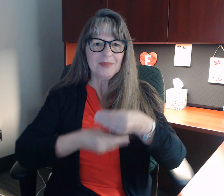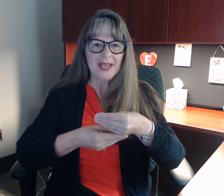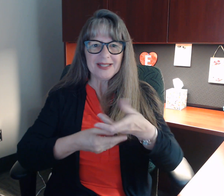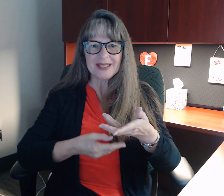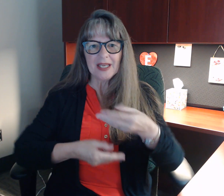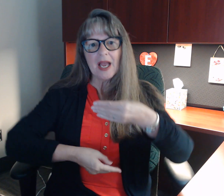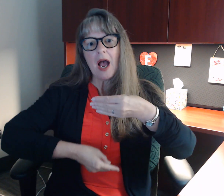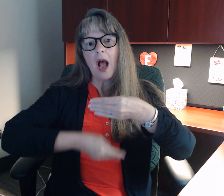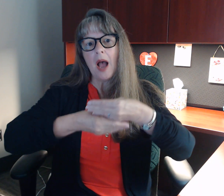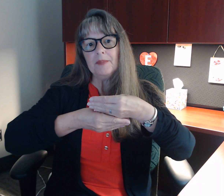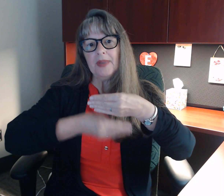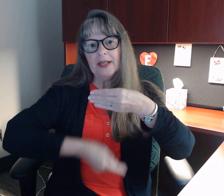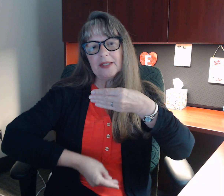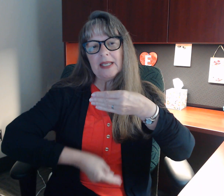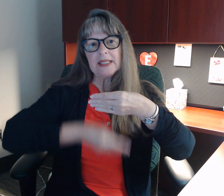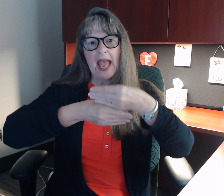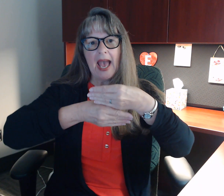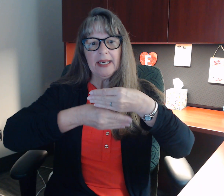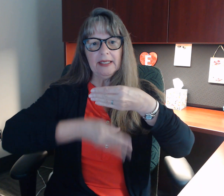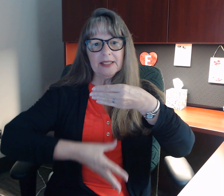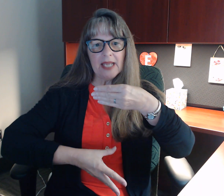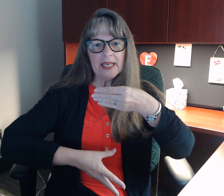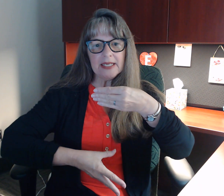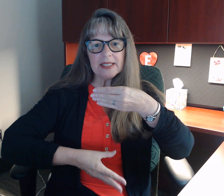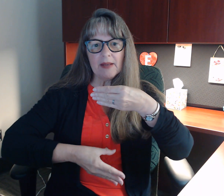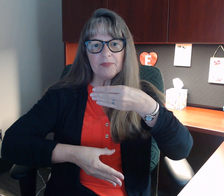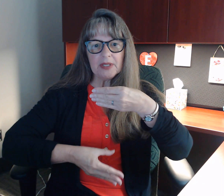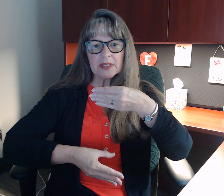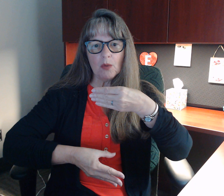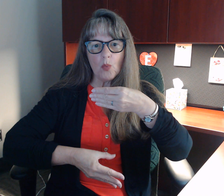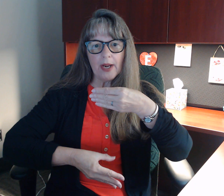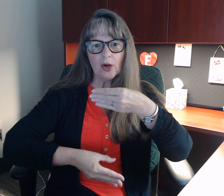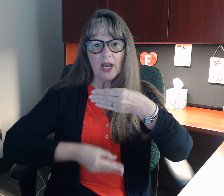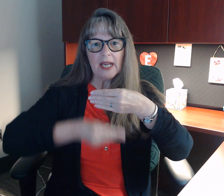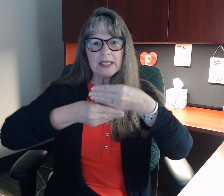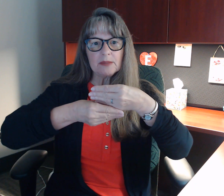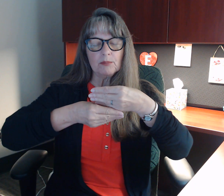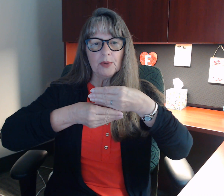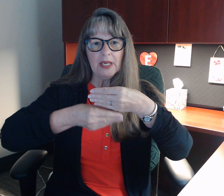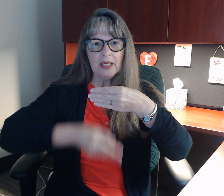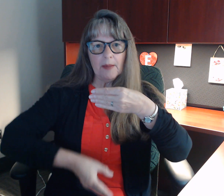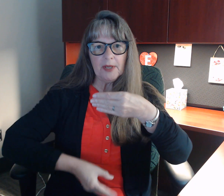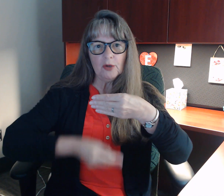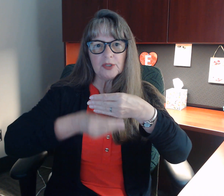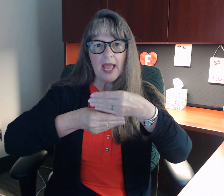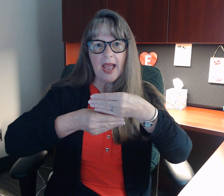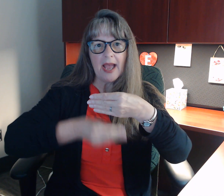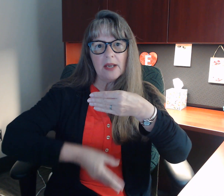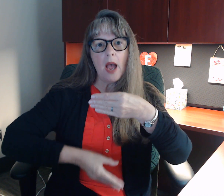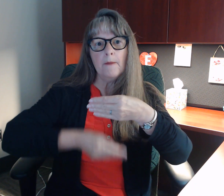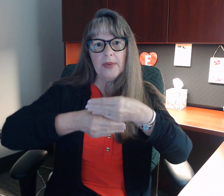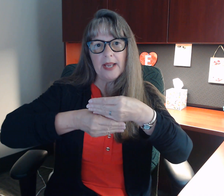updates. It's adding. It's taking something somewhere and it's bringing it up here to add updates.